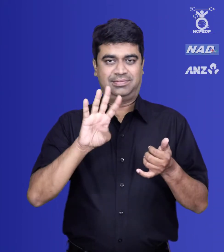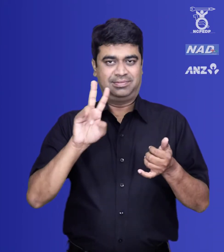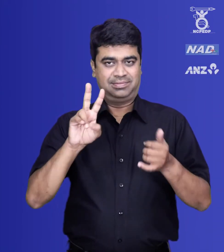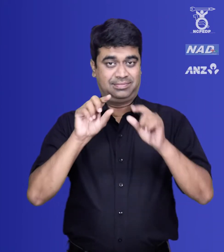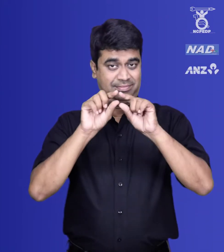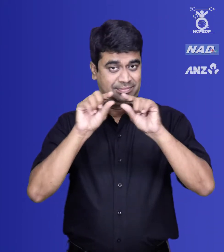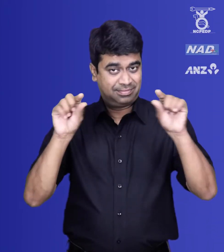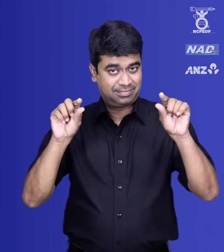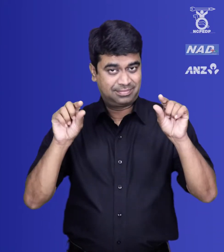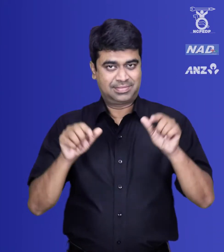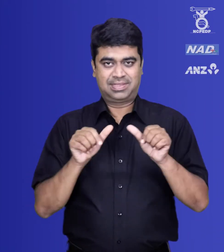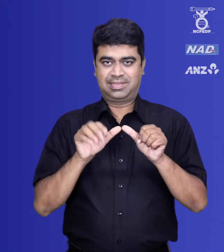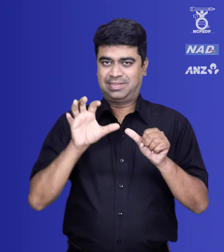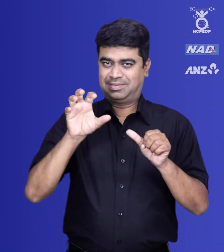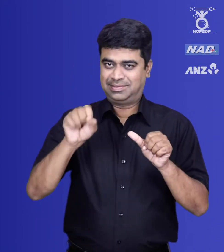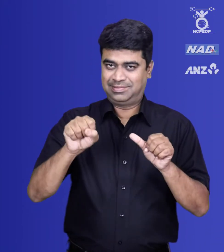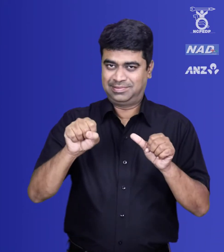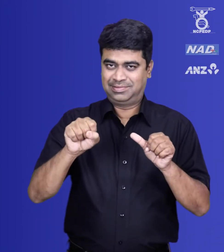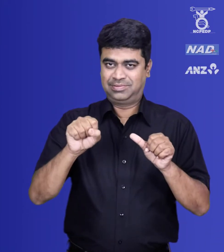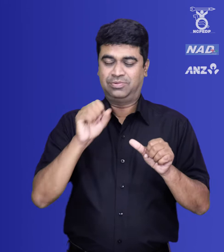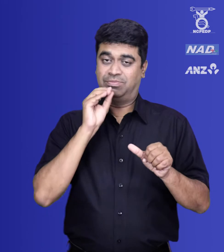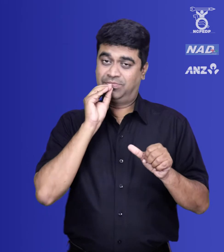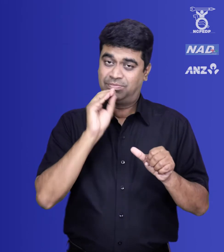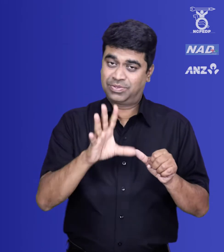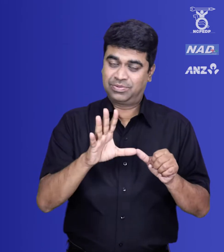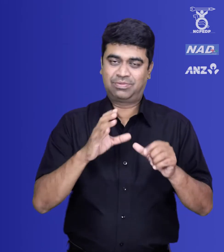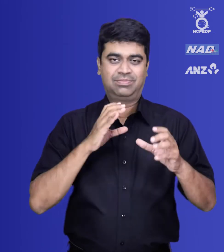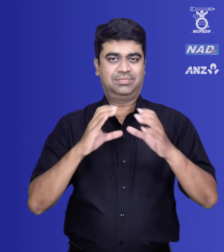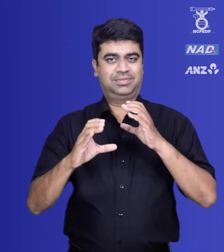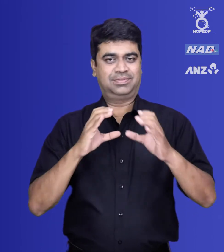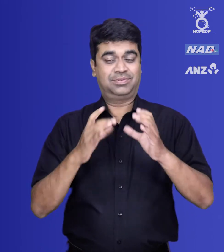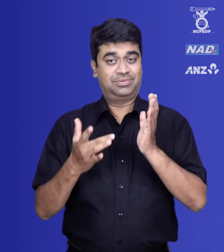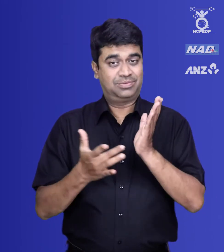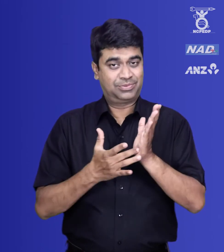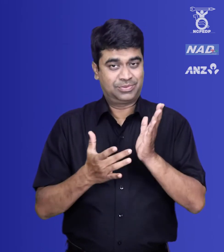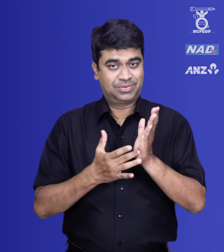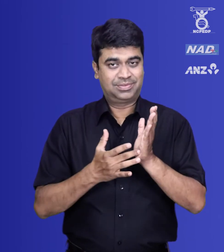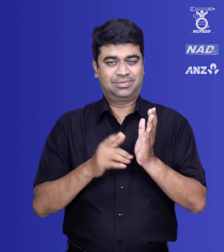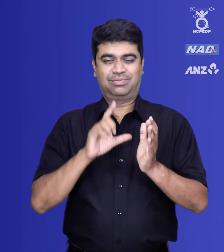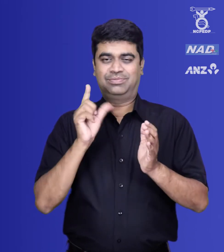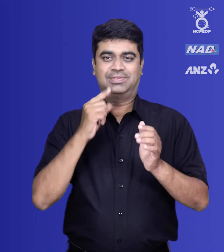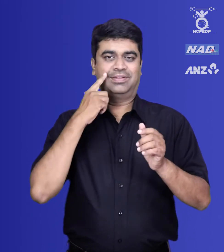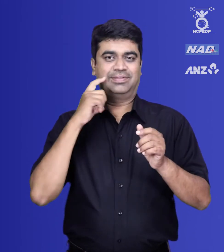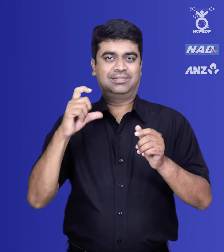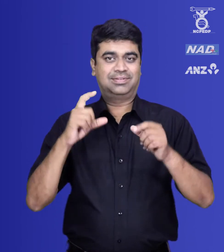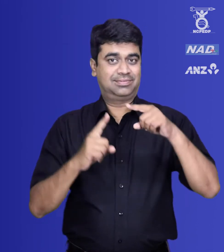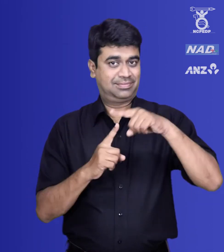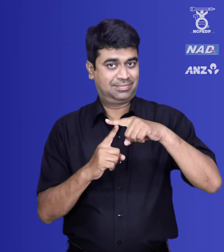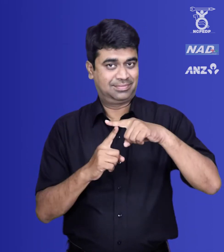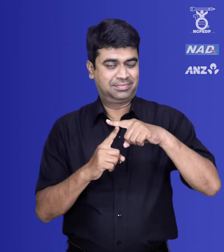42. Access to information and communication technology.